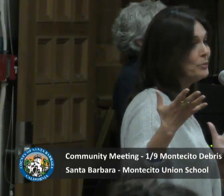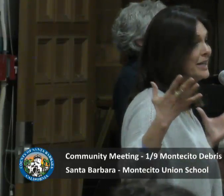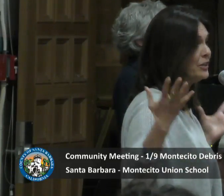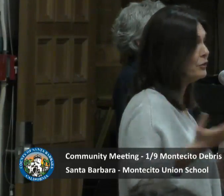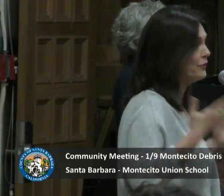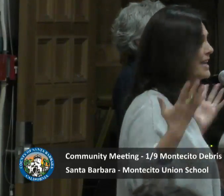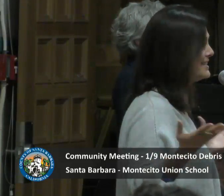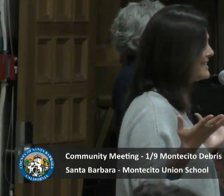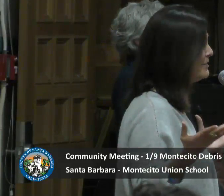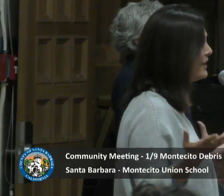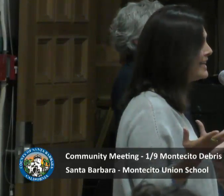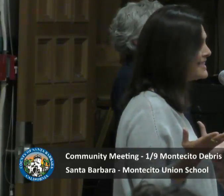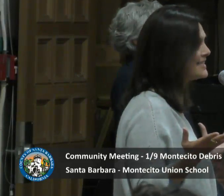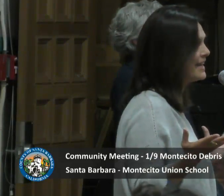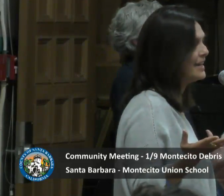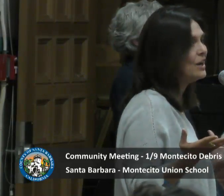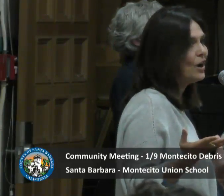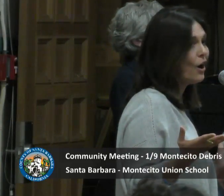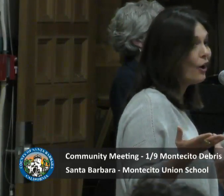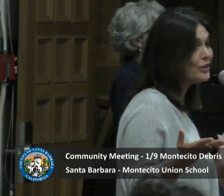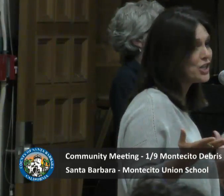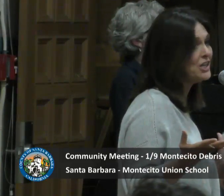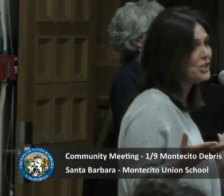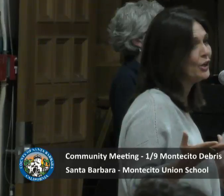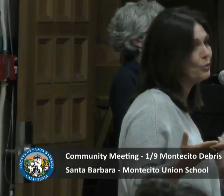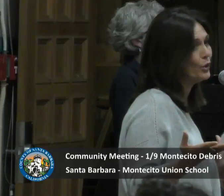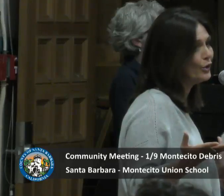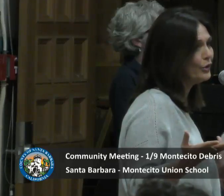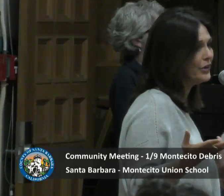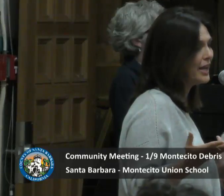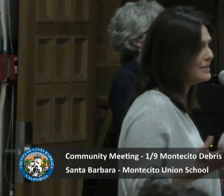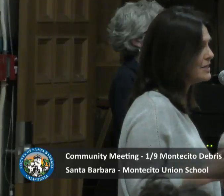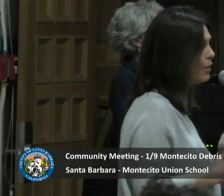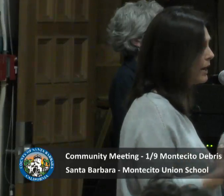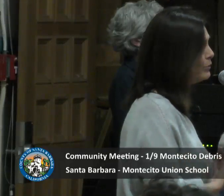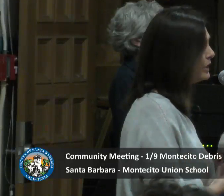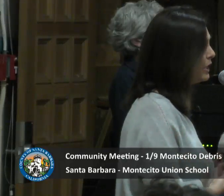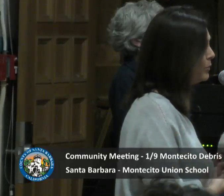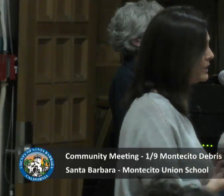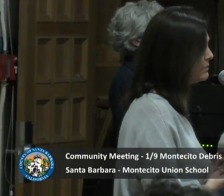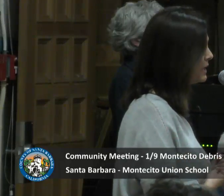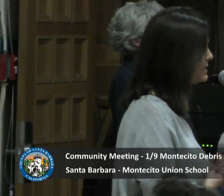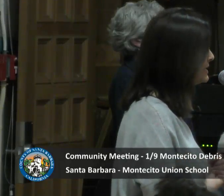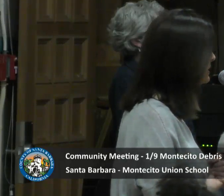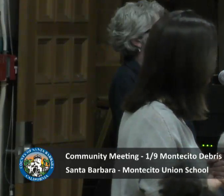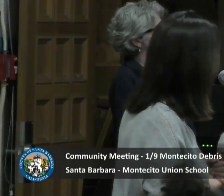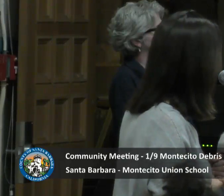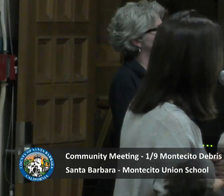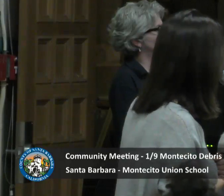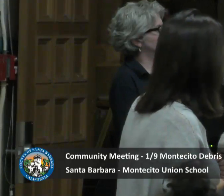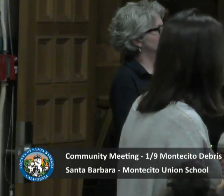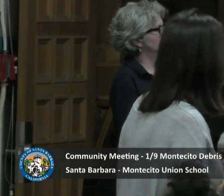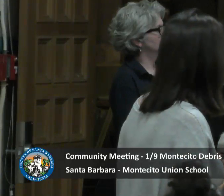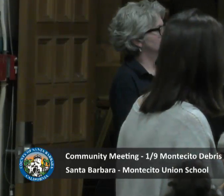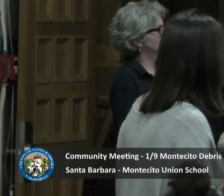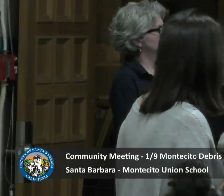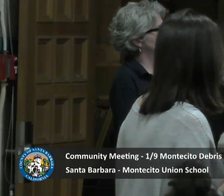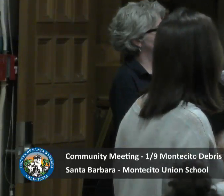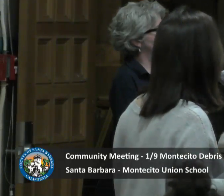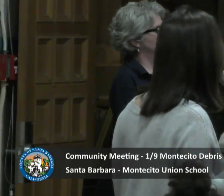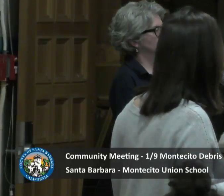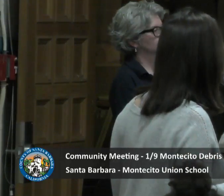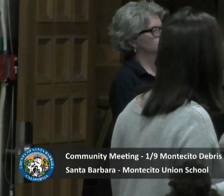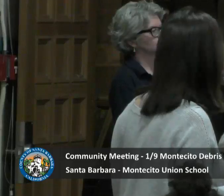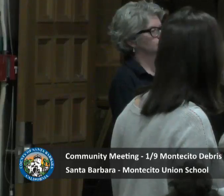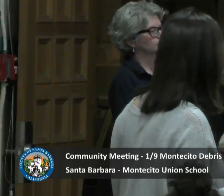wildland urban interface events that are changing our world. And so I'm really hoping that Montecito can emerge